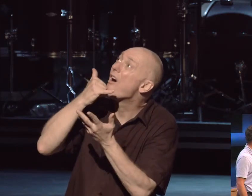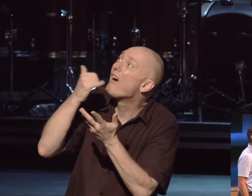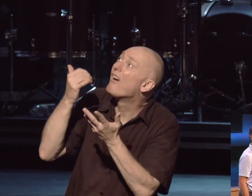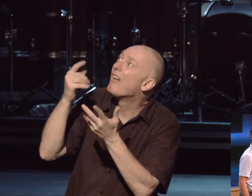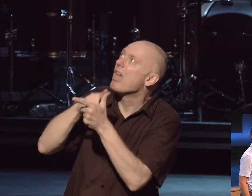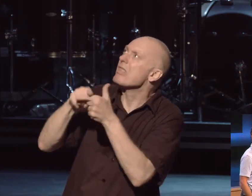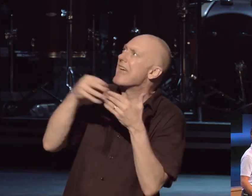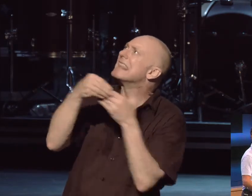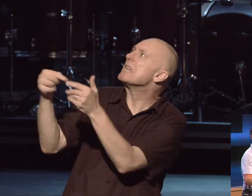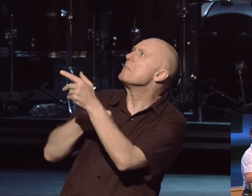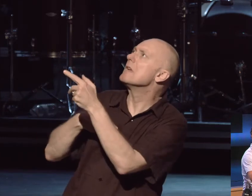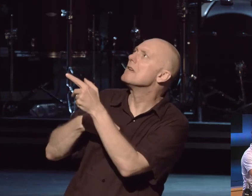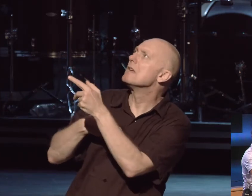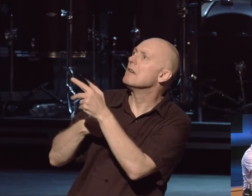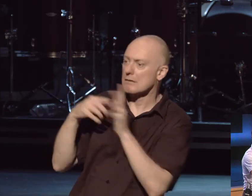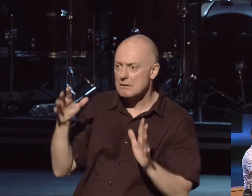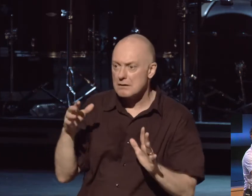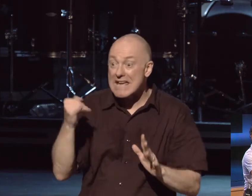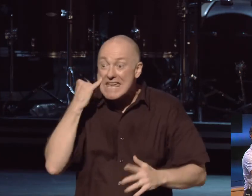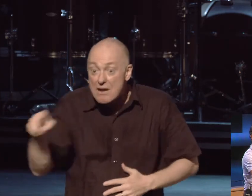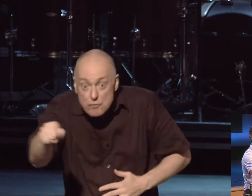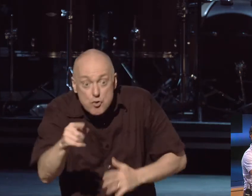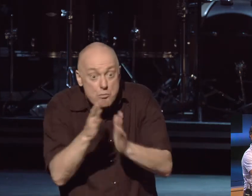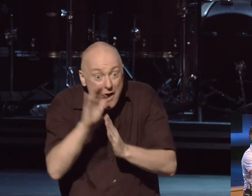You take this prayer this week.